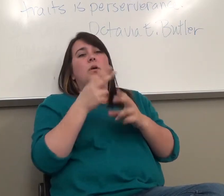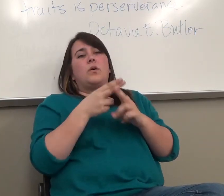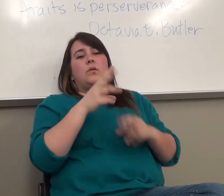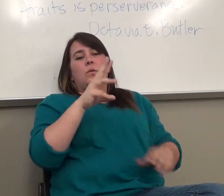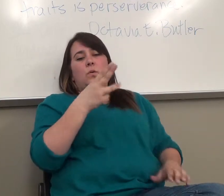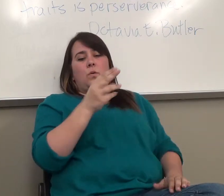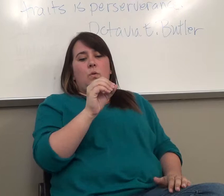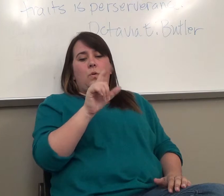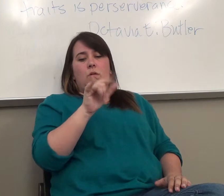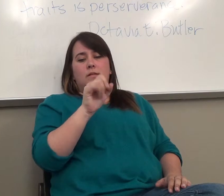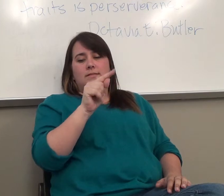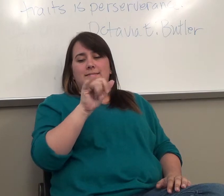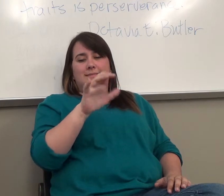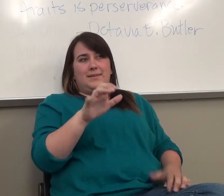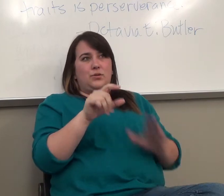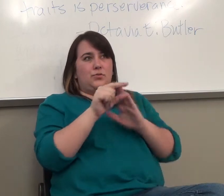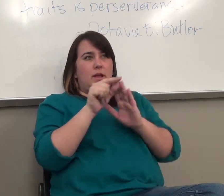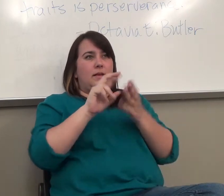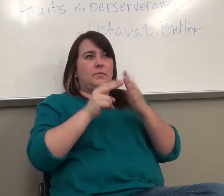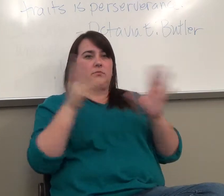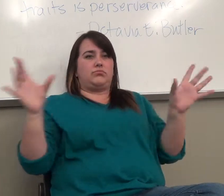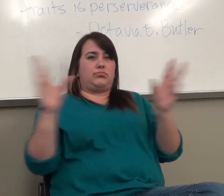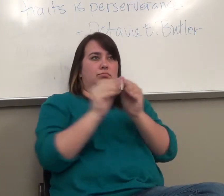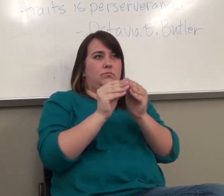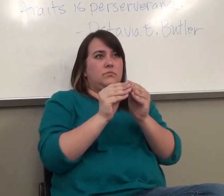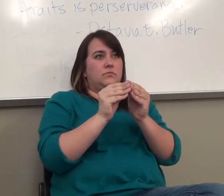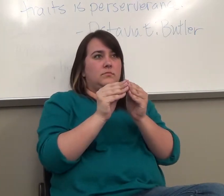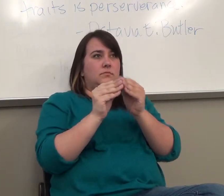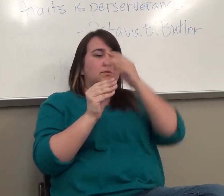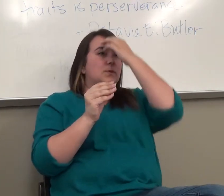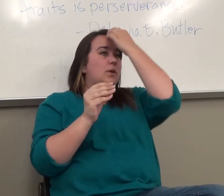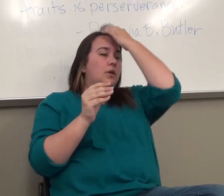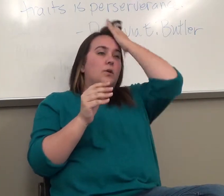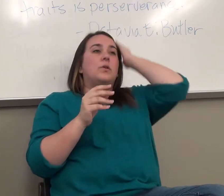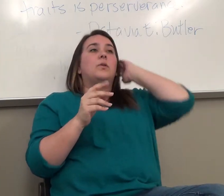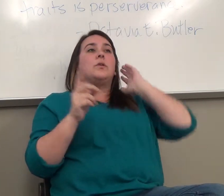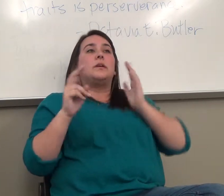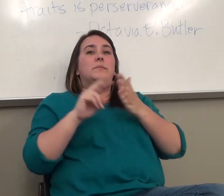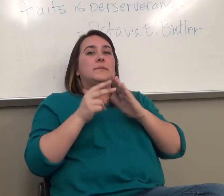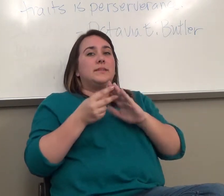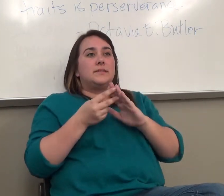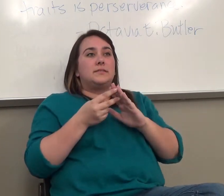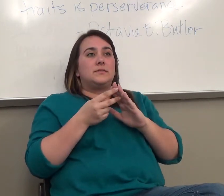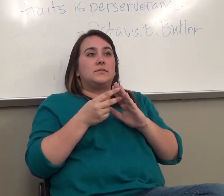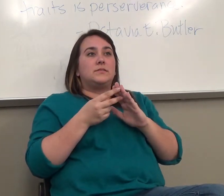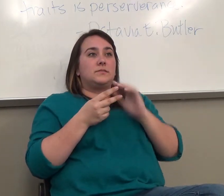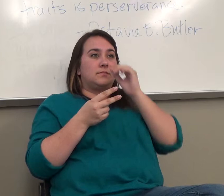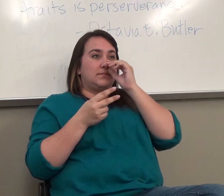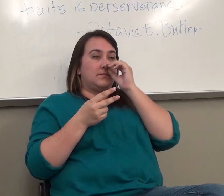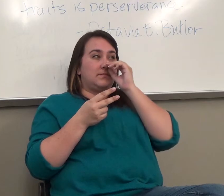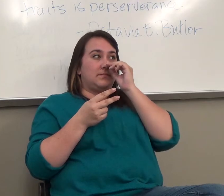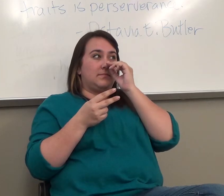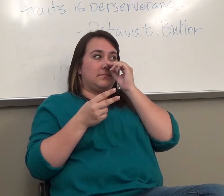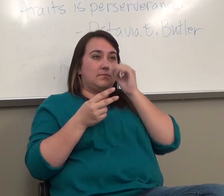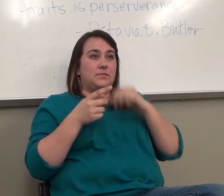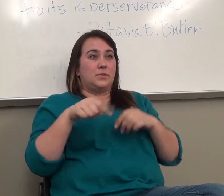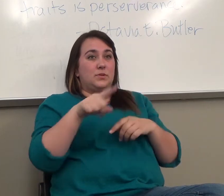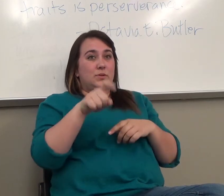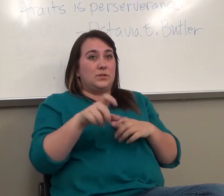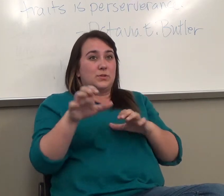under passing. Okay, so what those people need to do, and I made these comments in, it says